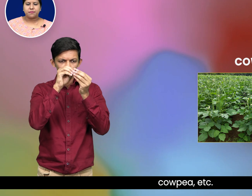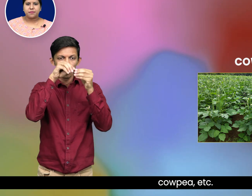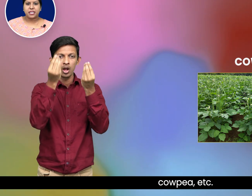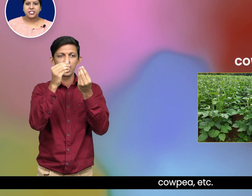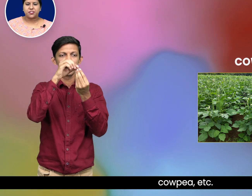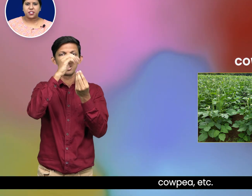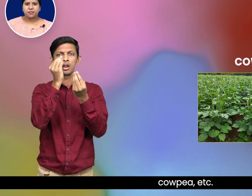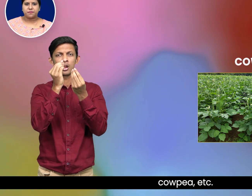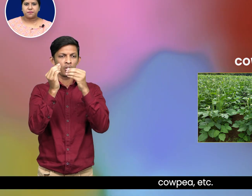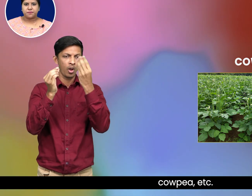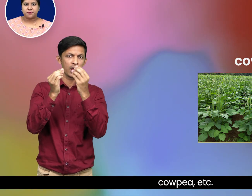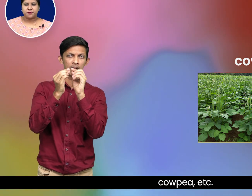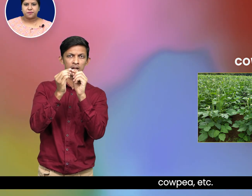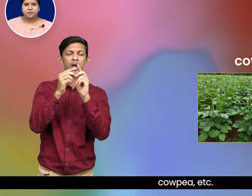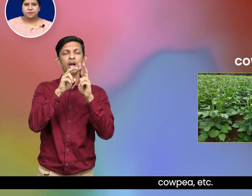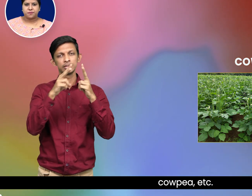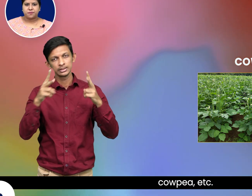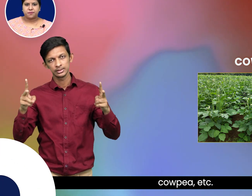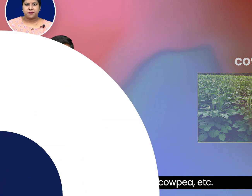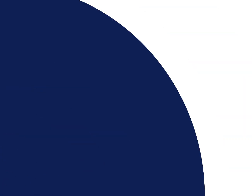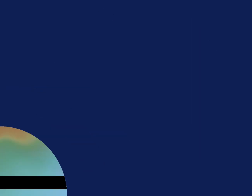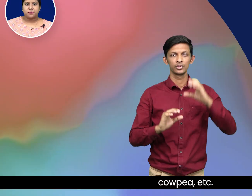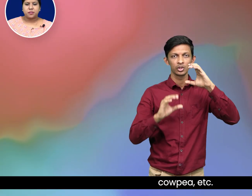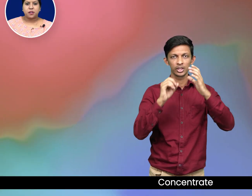cowpea, etc.